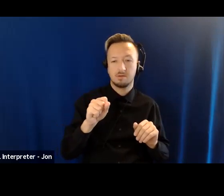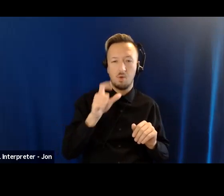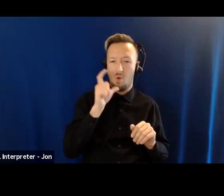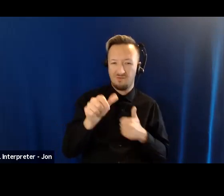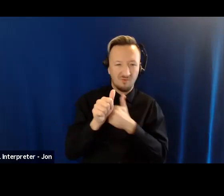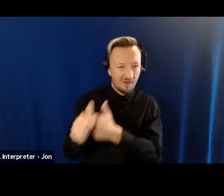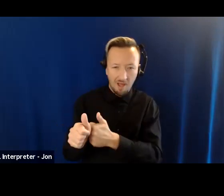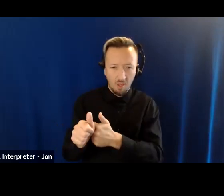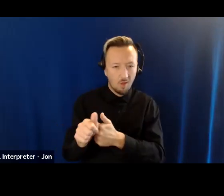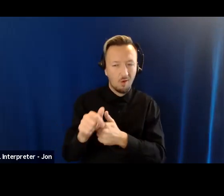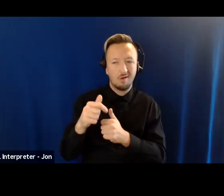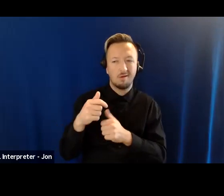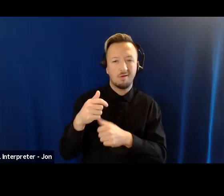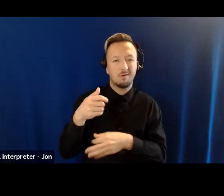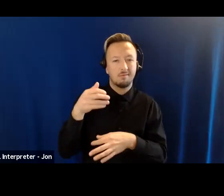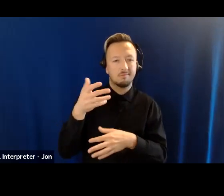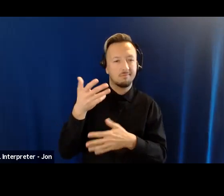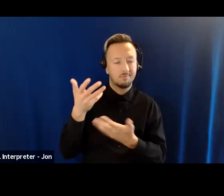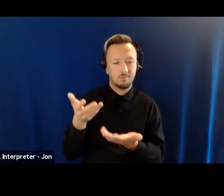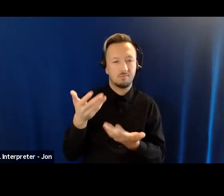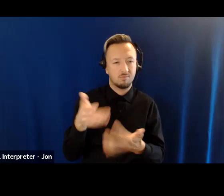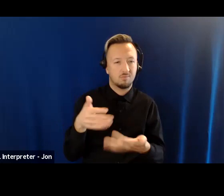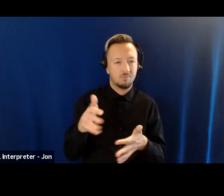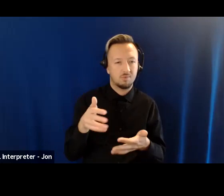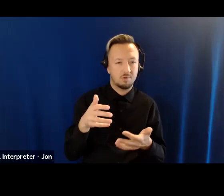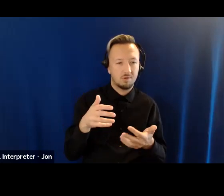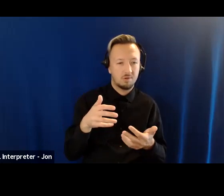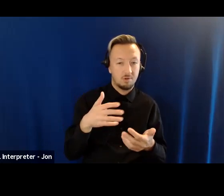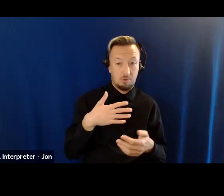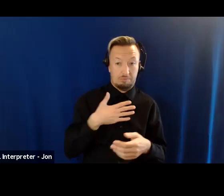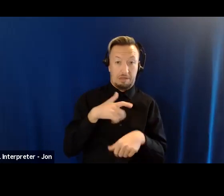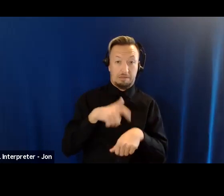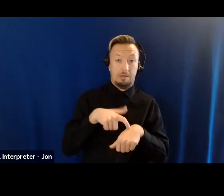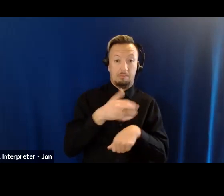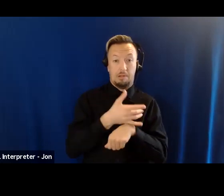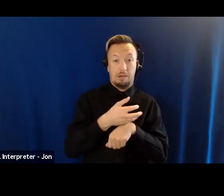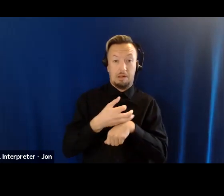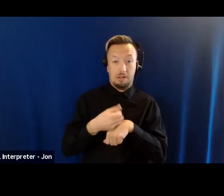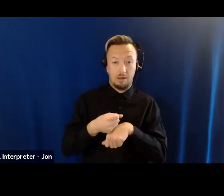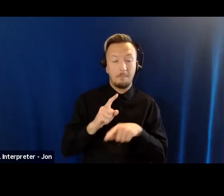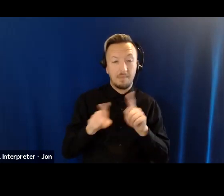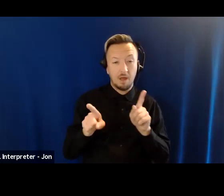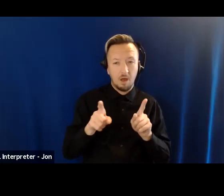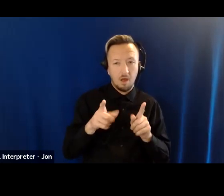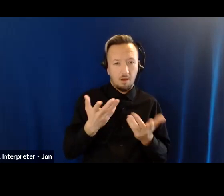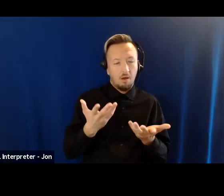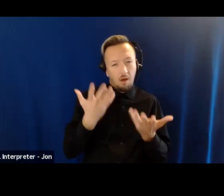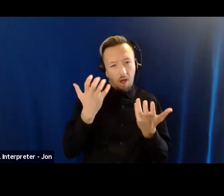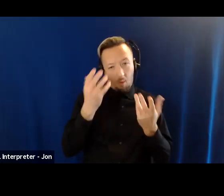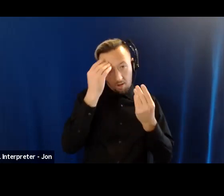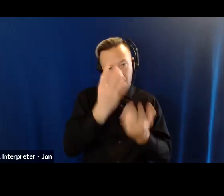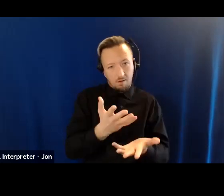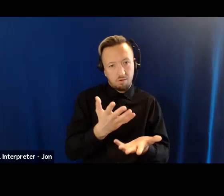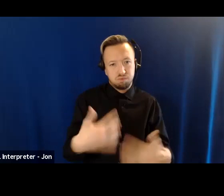adherence. So I am just about at the end of my time, but want to